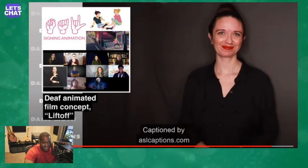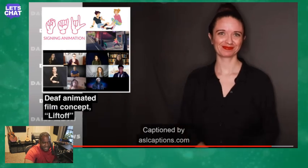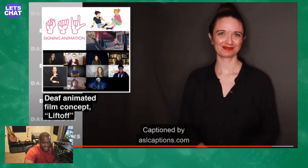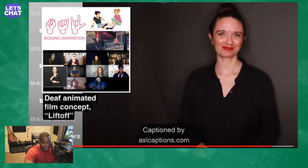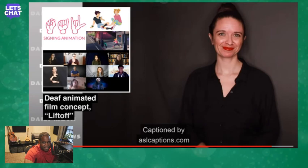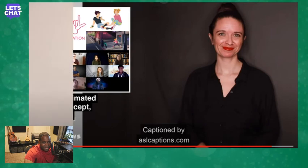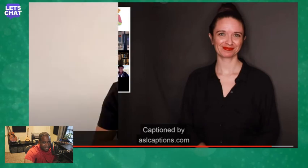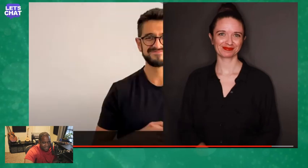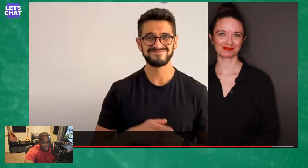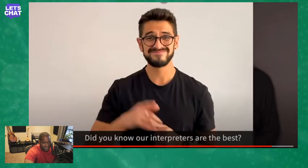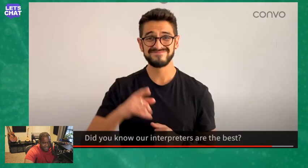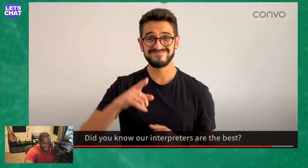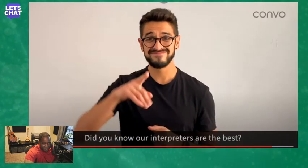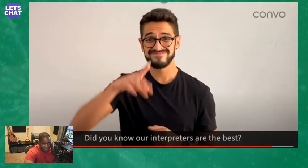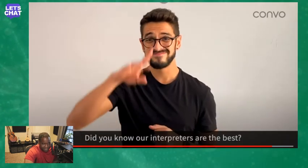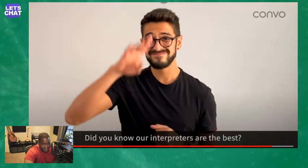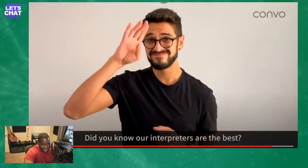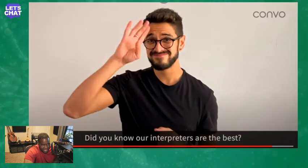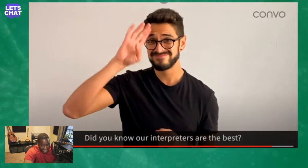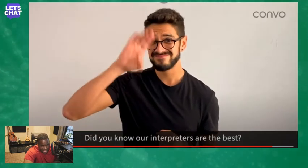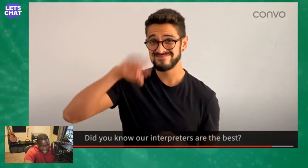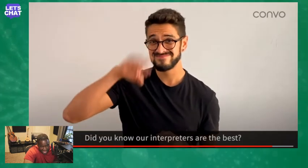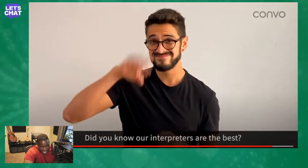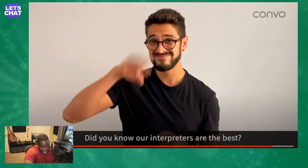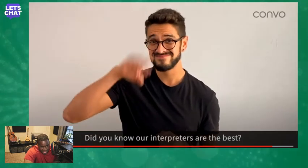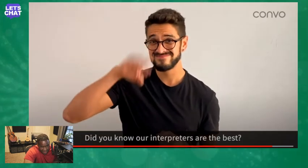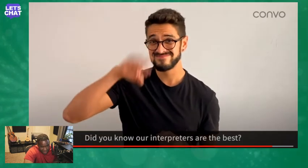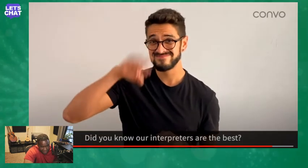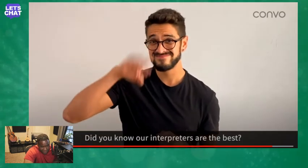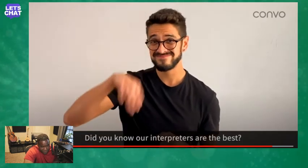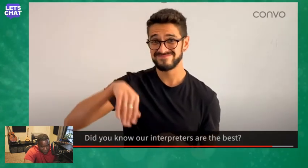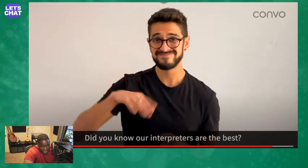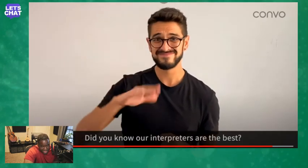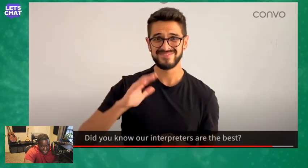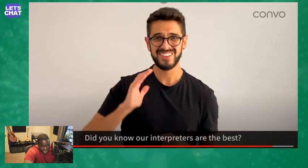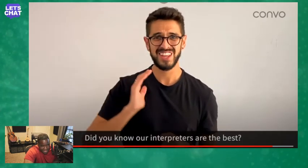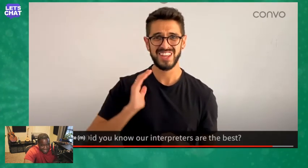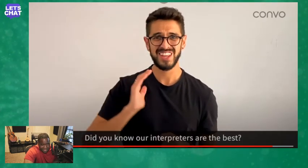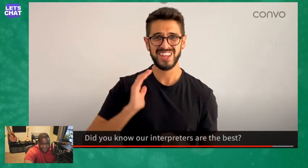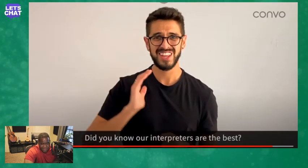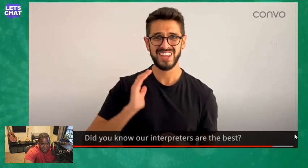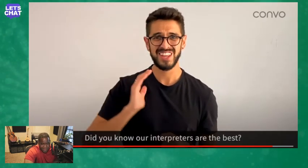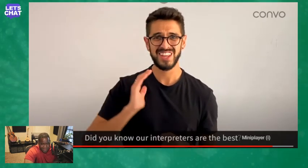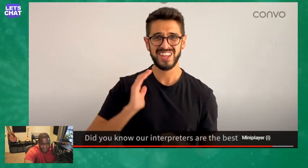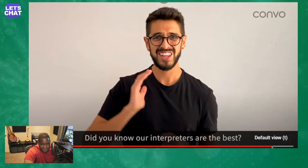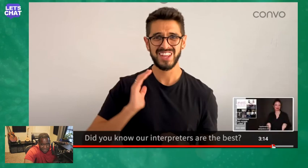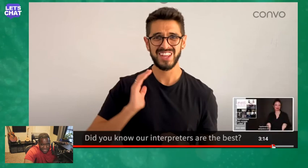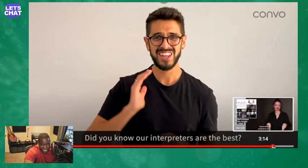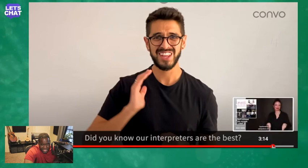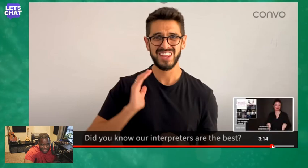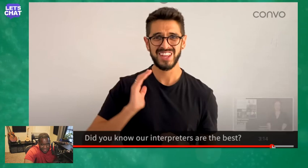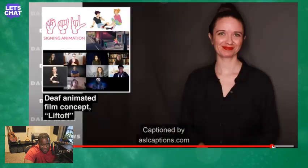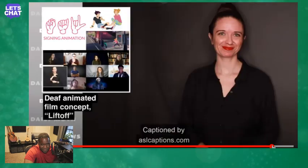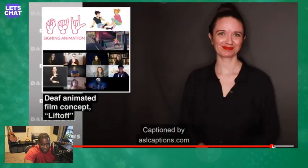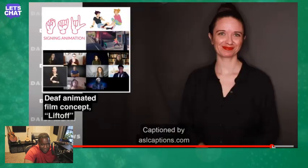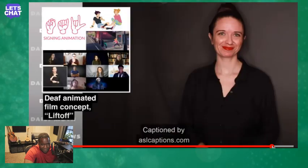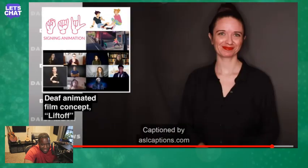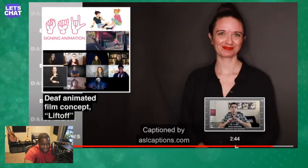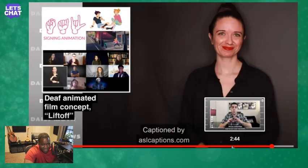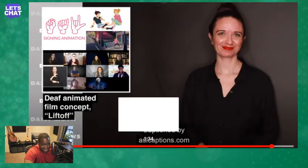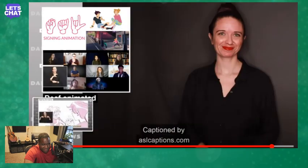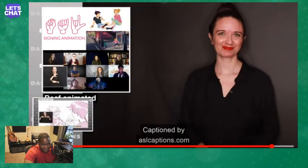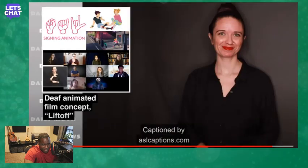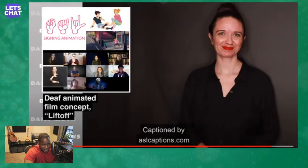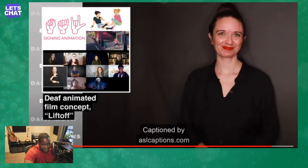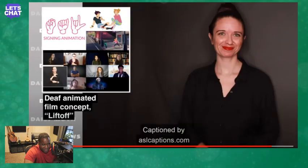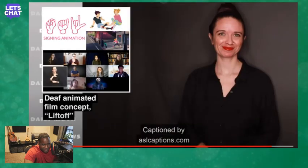he's got to say. He probably has a completely different signing style. Oh, man. Oh, man. It's super fast.